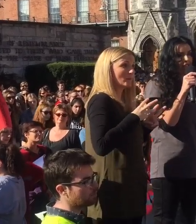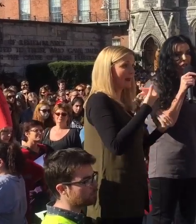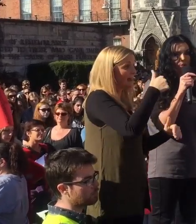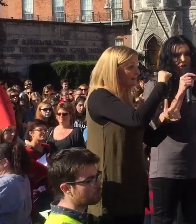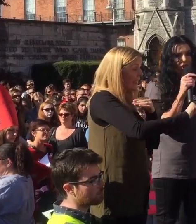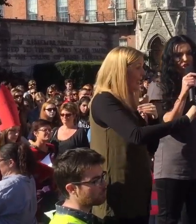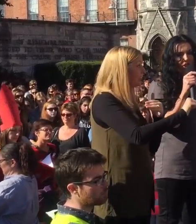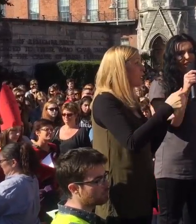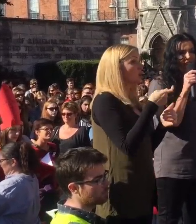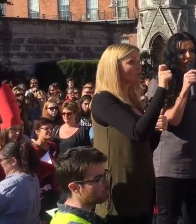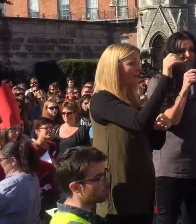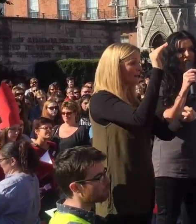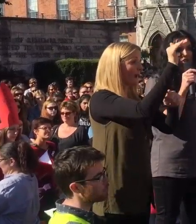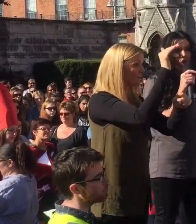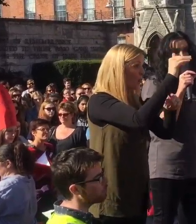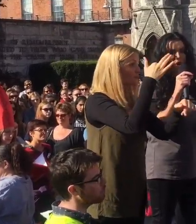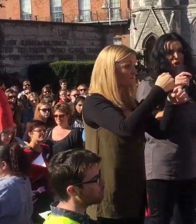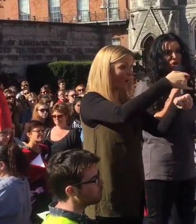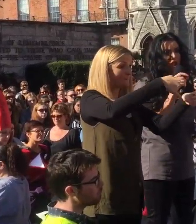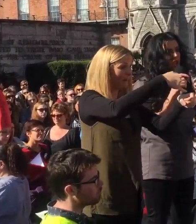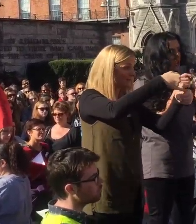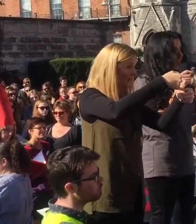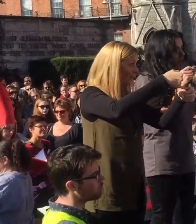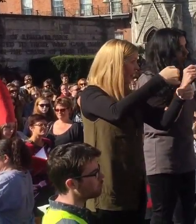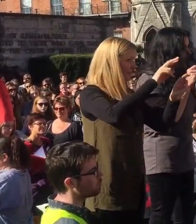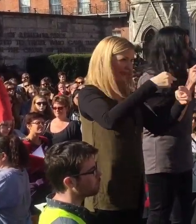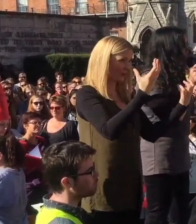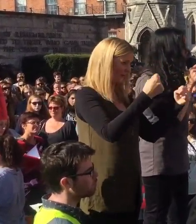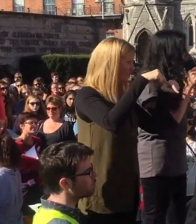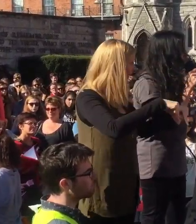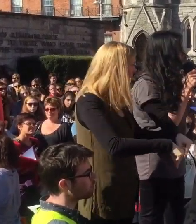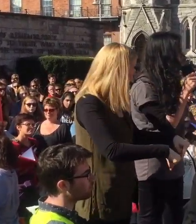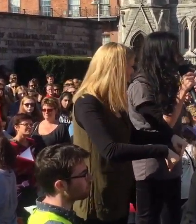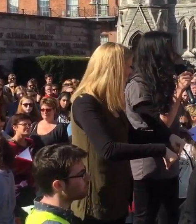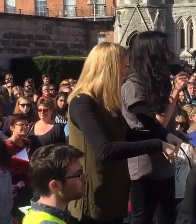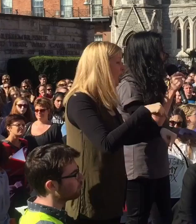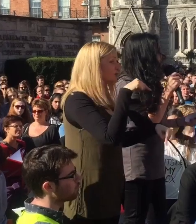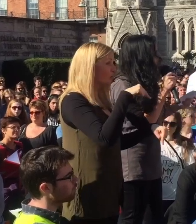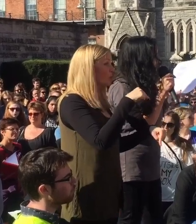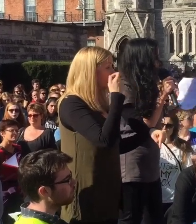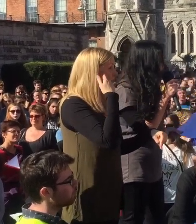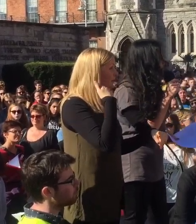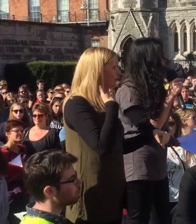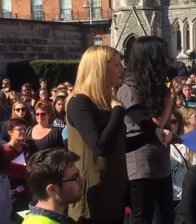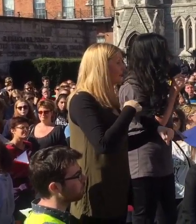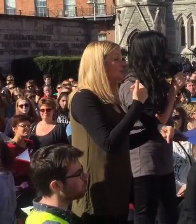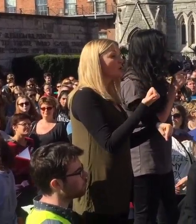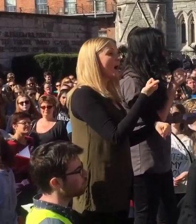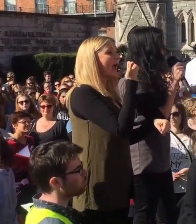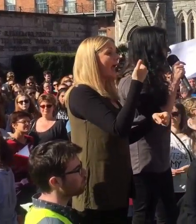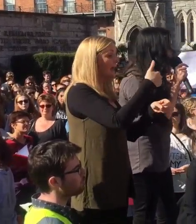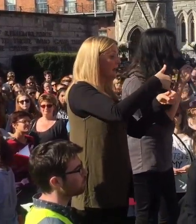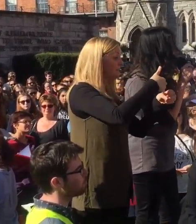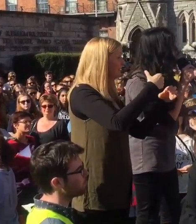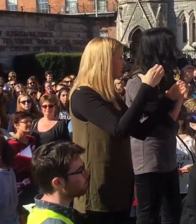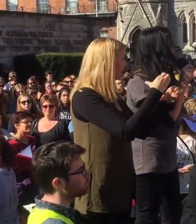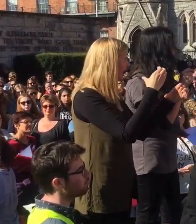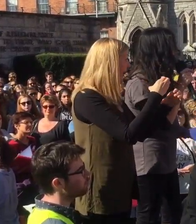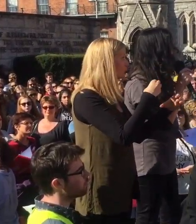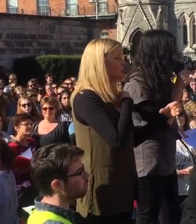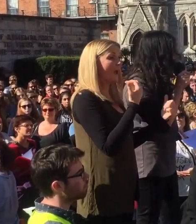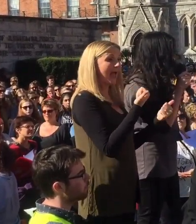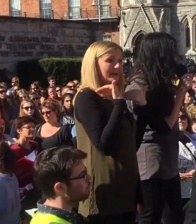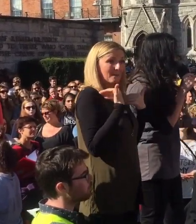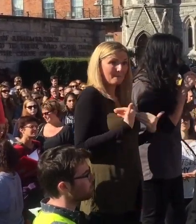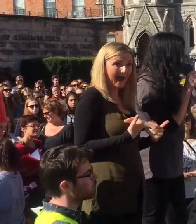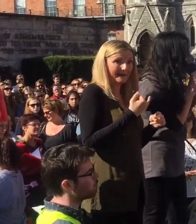to get a medical procedure that they cannot get in their own country. There is no such restriction on any medical care to any man in